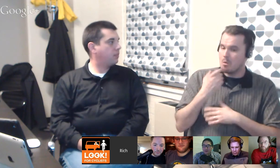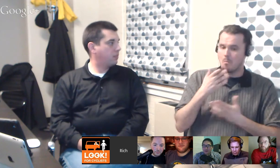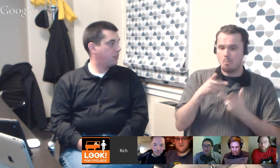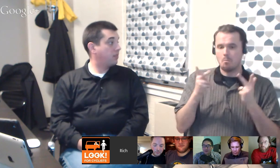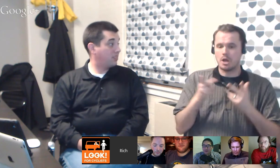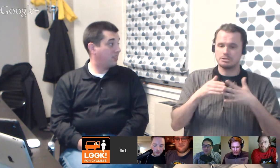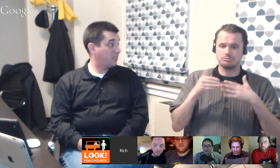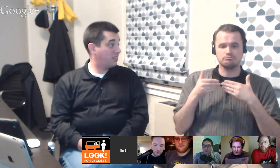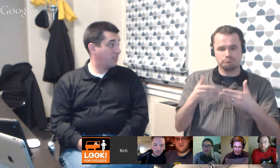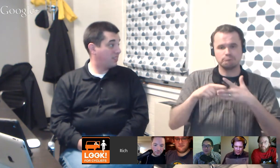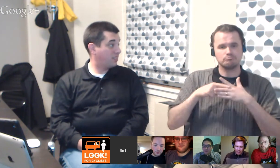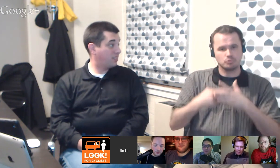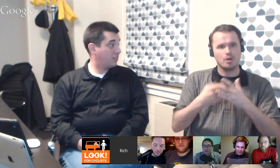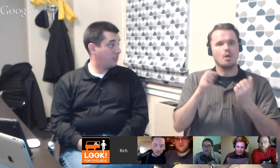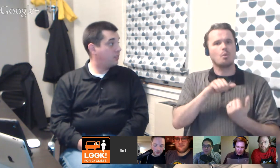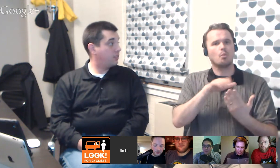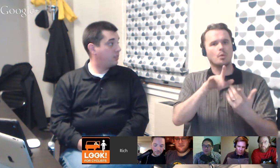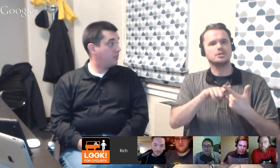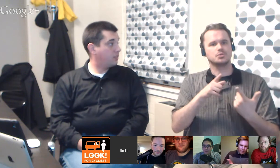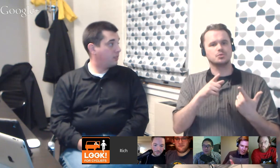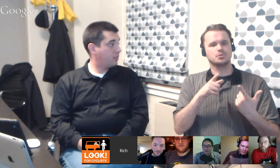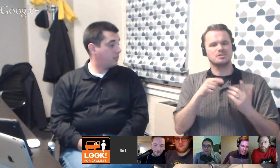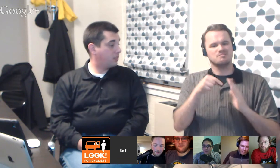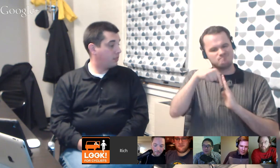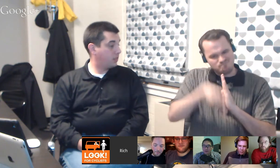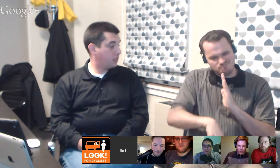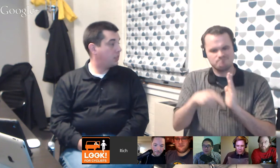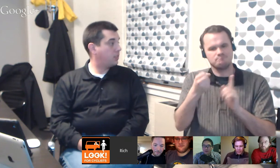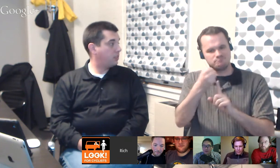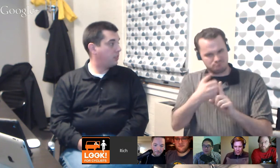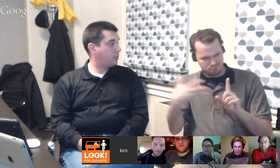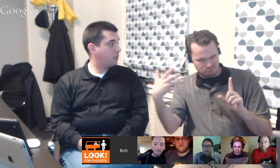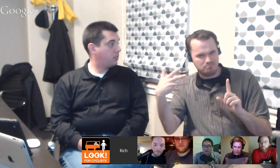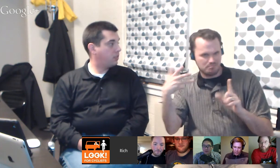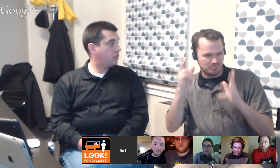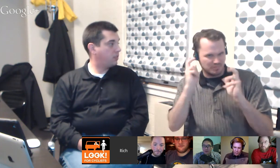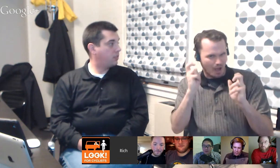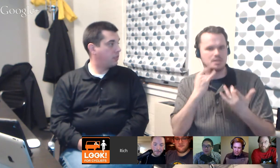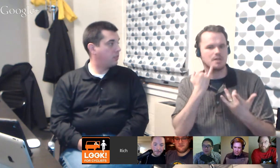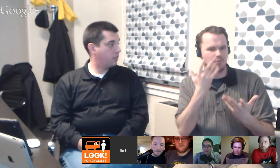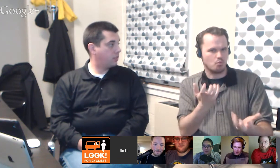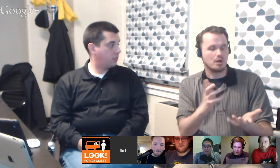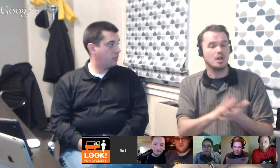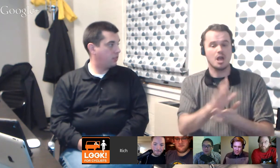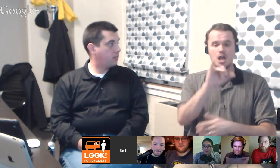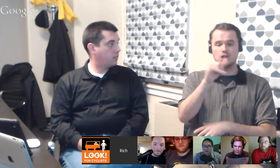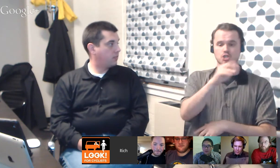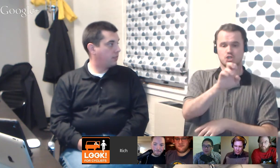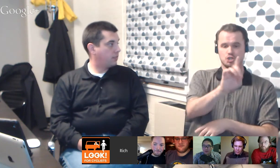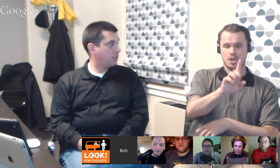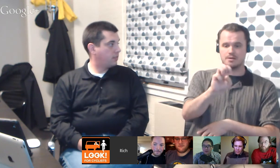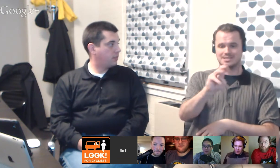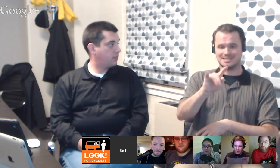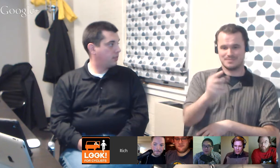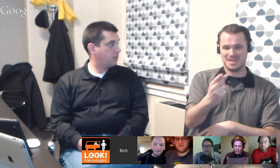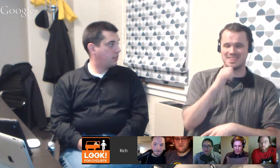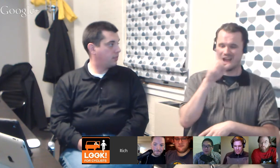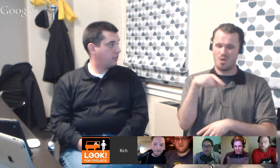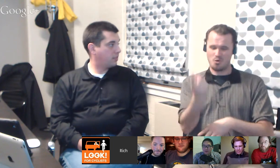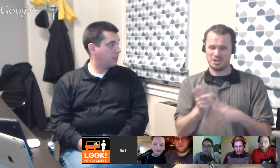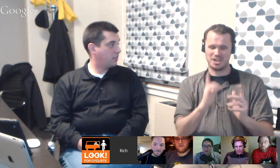it's also a place to get into more advanced topics if you want to. And what Jared Smith does is not only contribute to